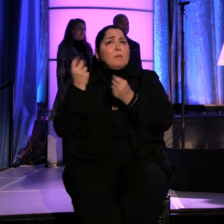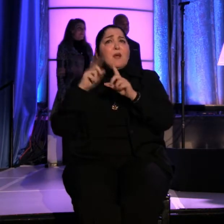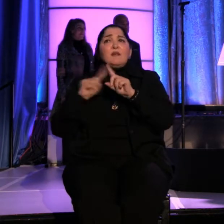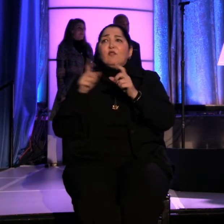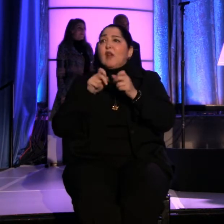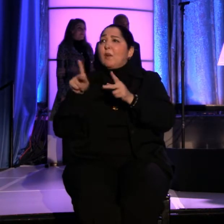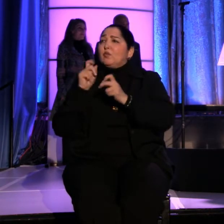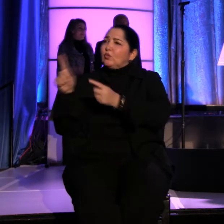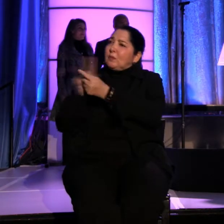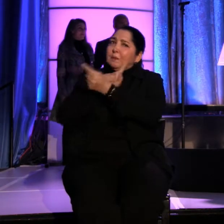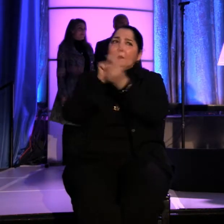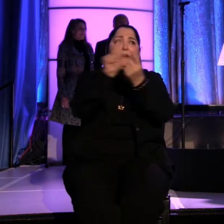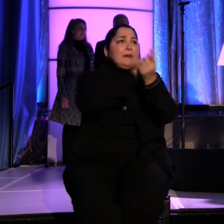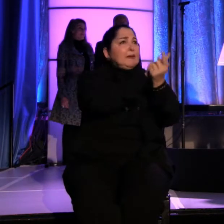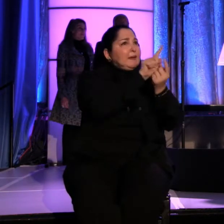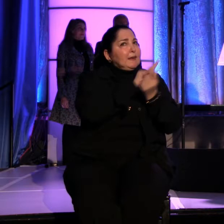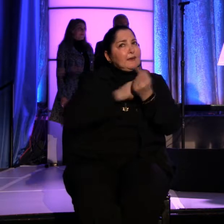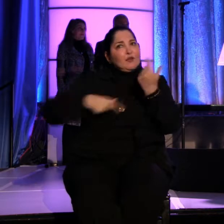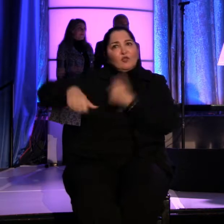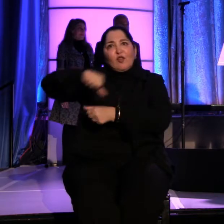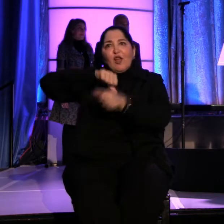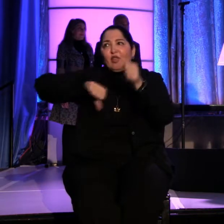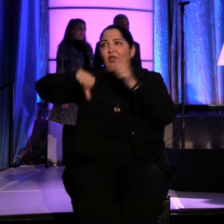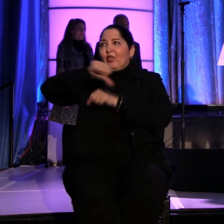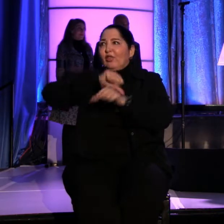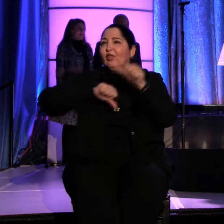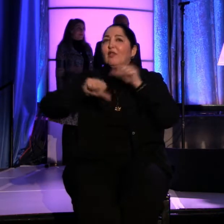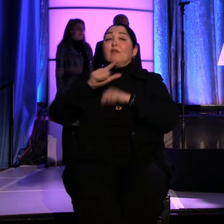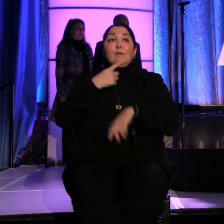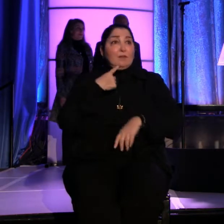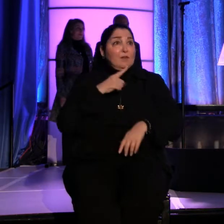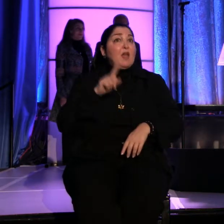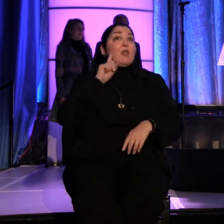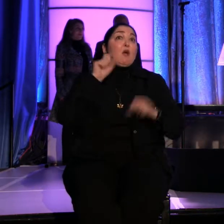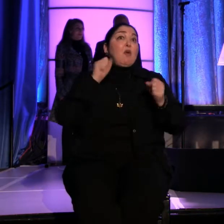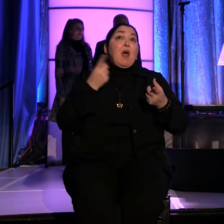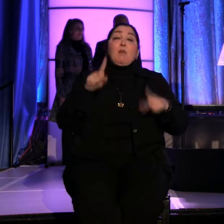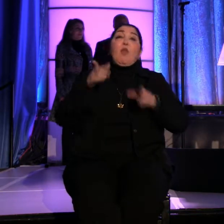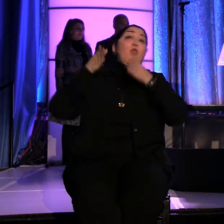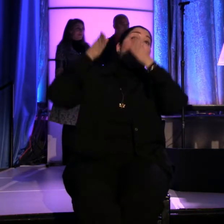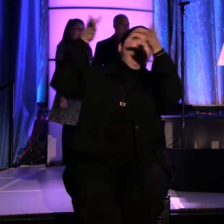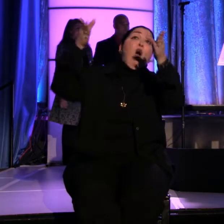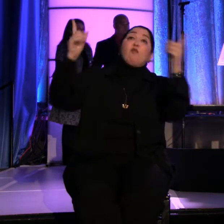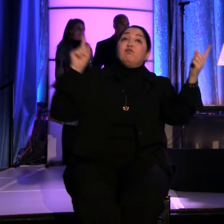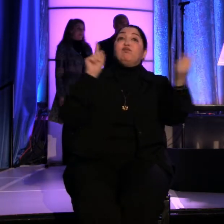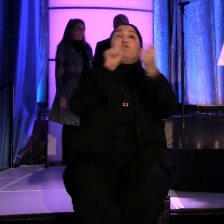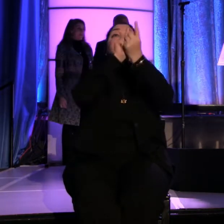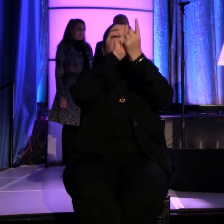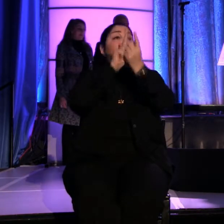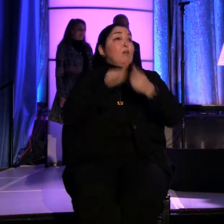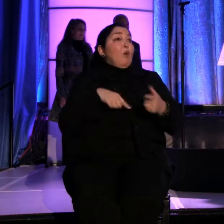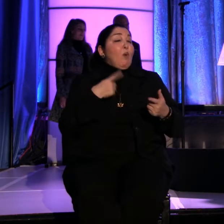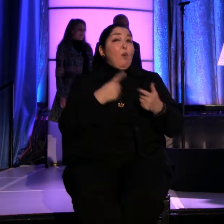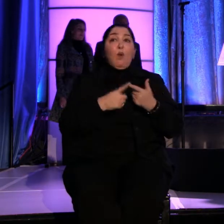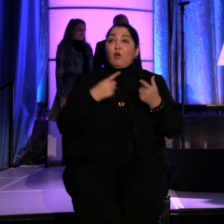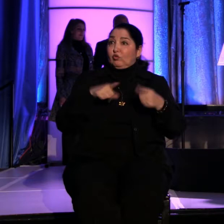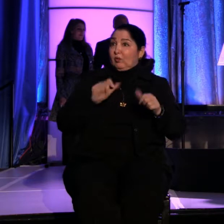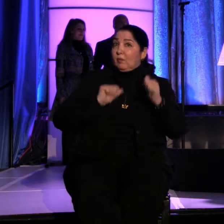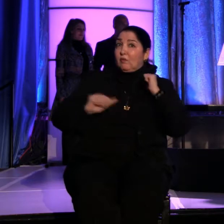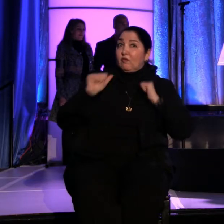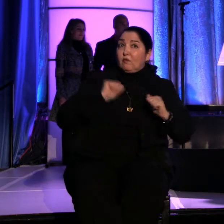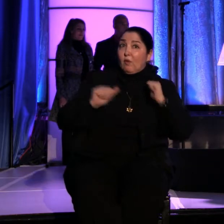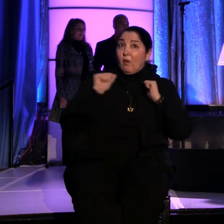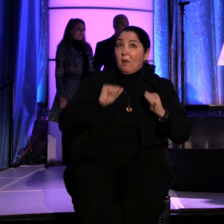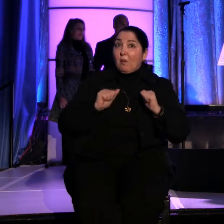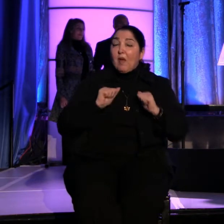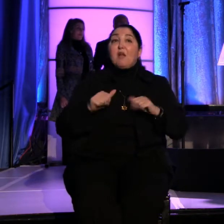opportunities to meet new colleagues, which could happen in the expo hall or at a showcase performance or in the cyber